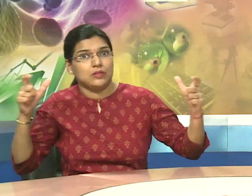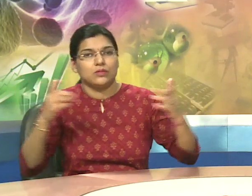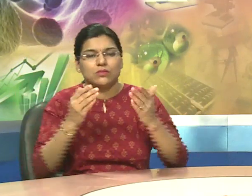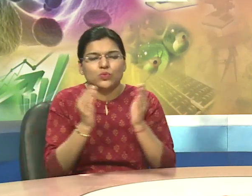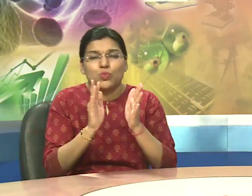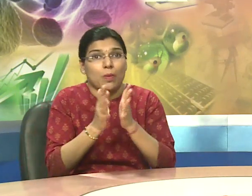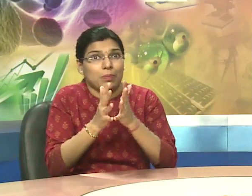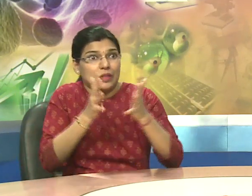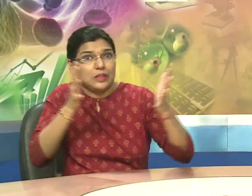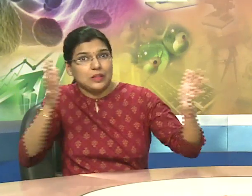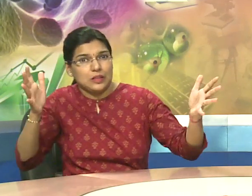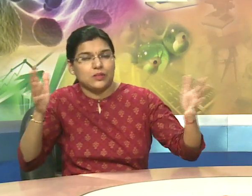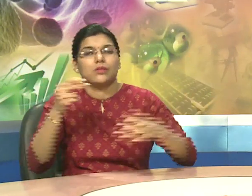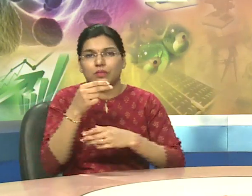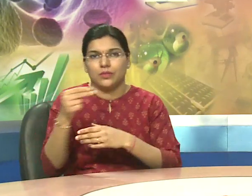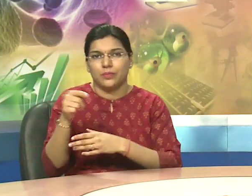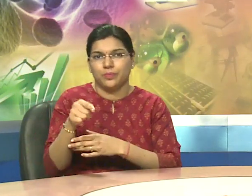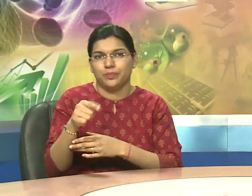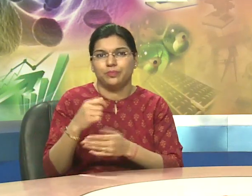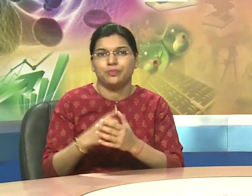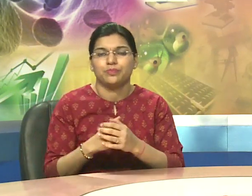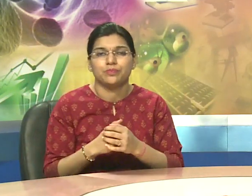37th word, bulky, which means big.